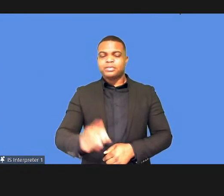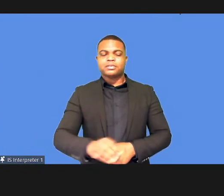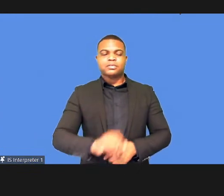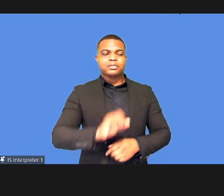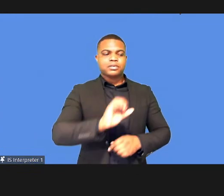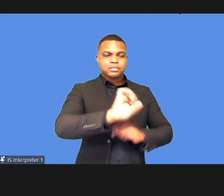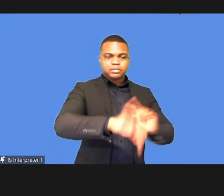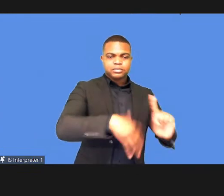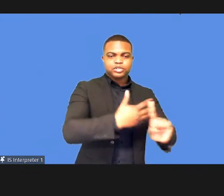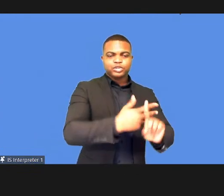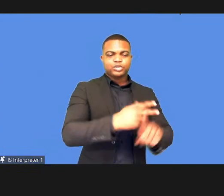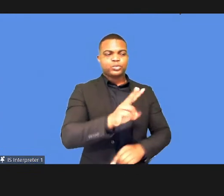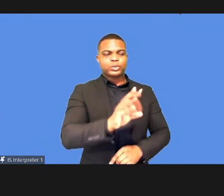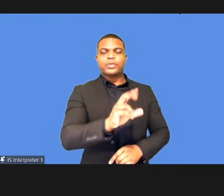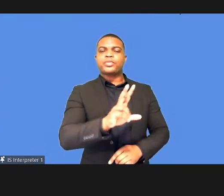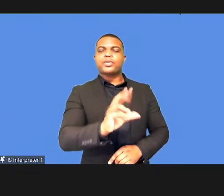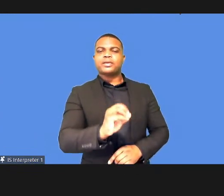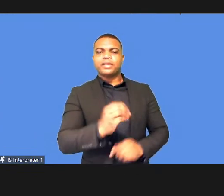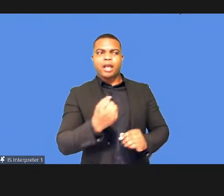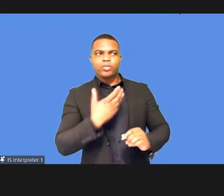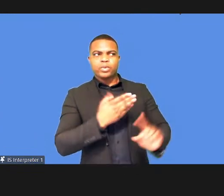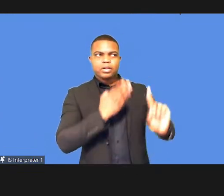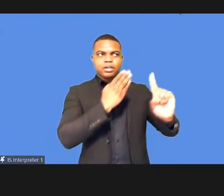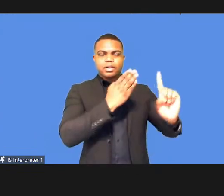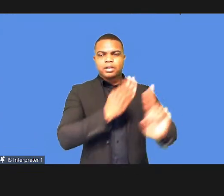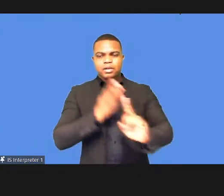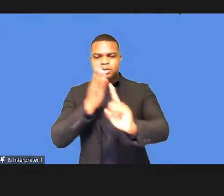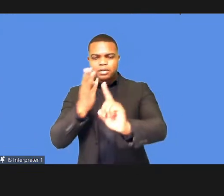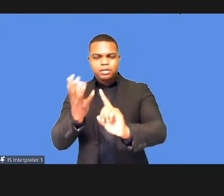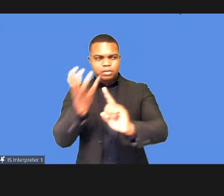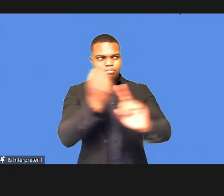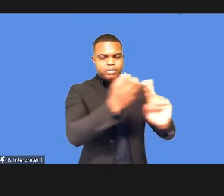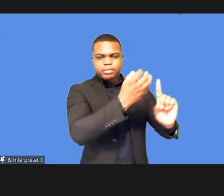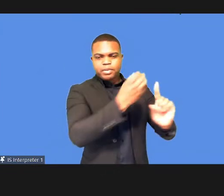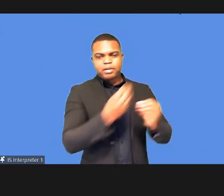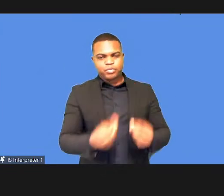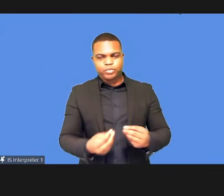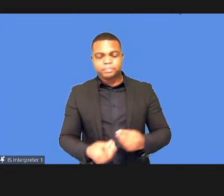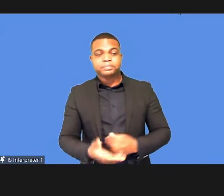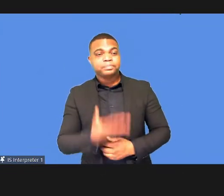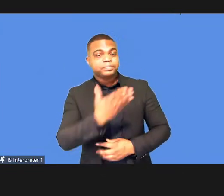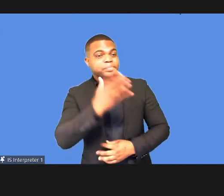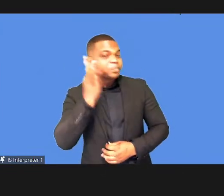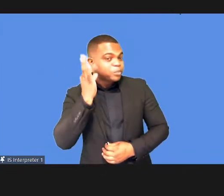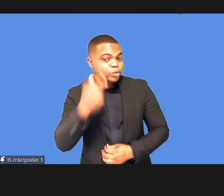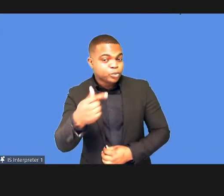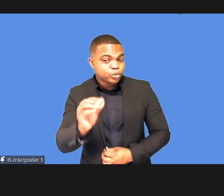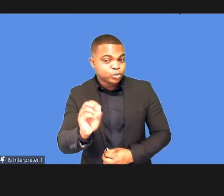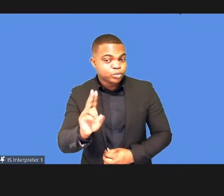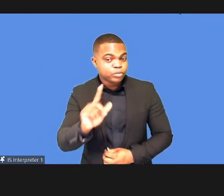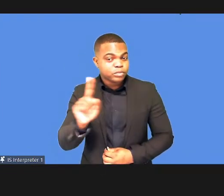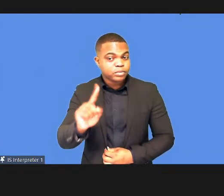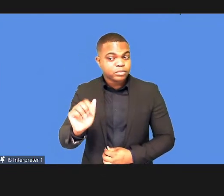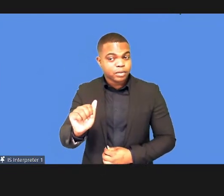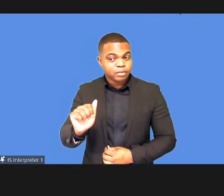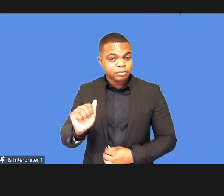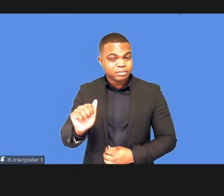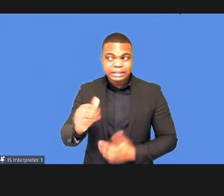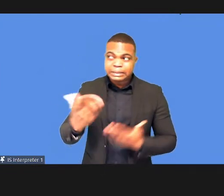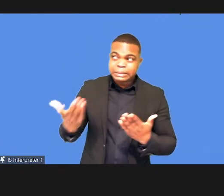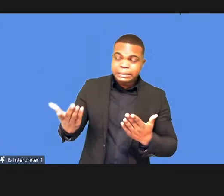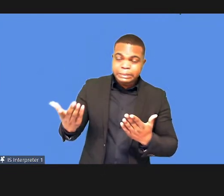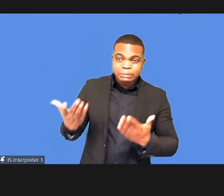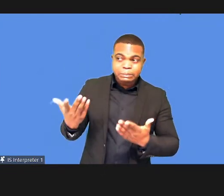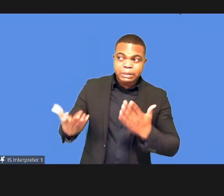Okay, maybe she's not yet connected. Let me proceed and give the floor